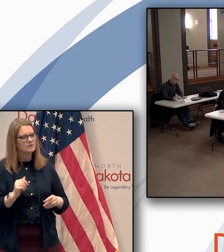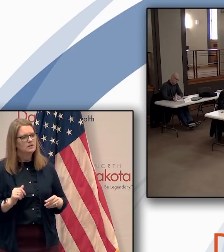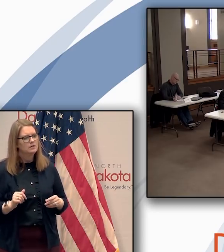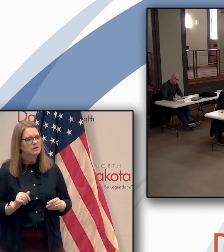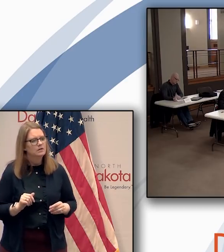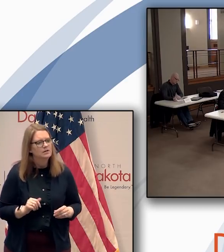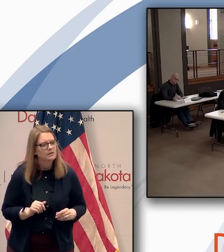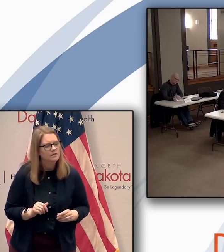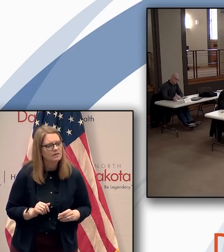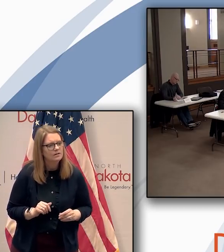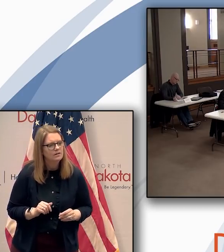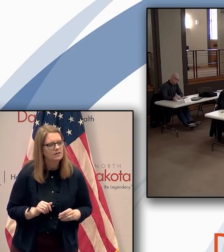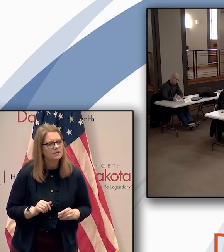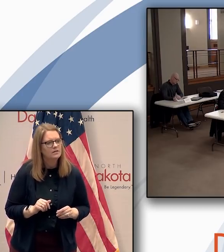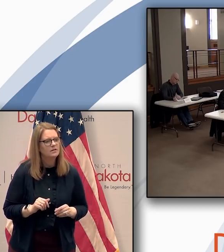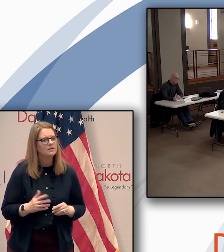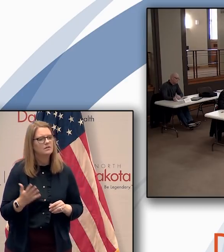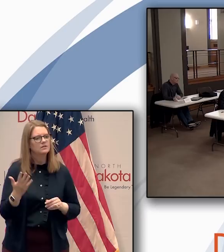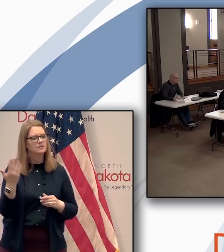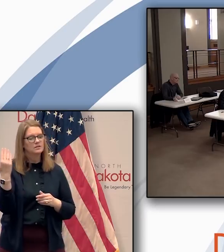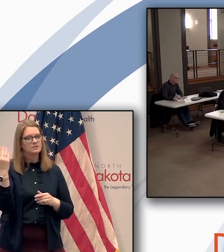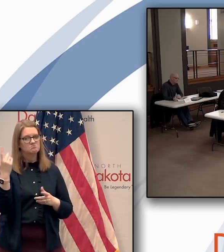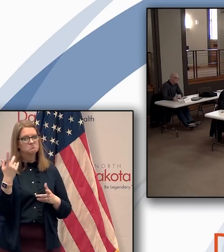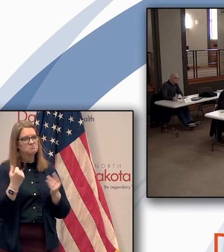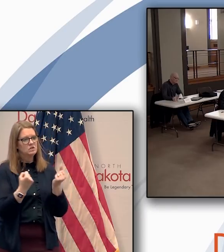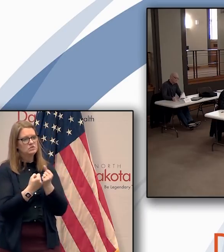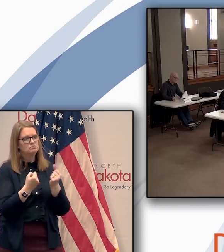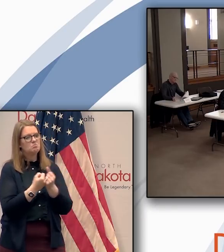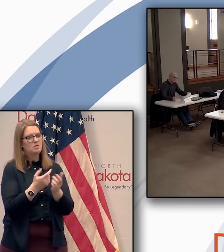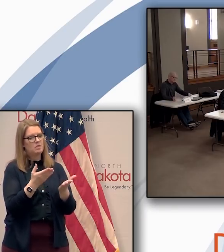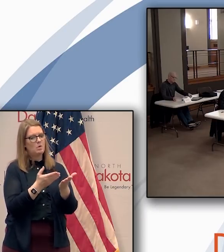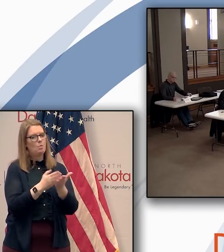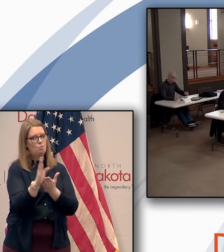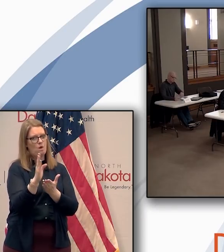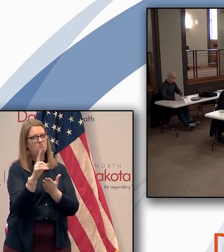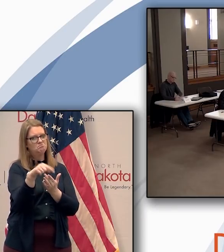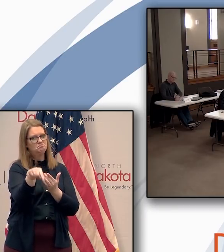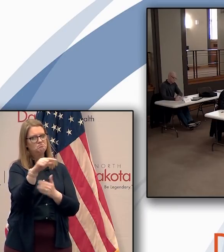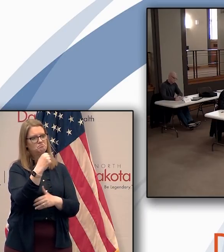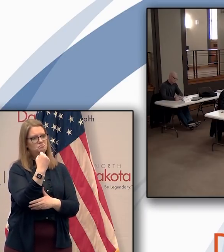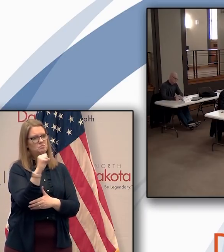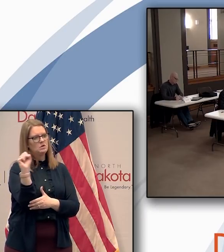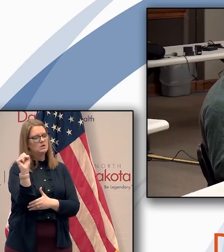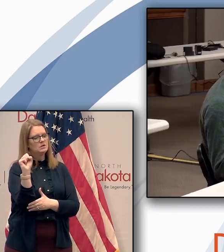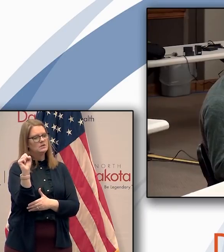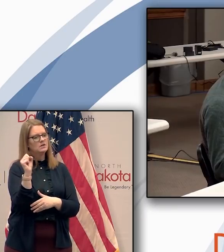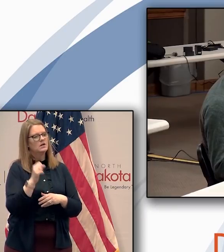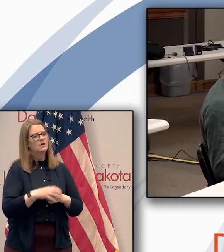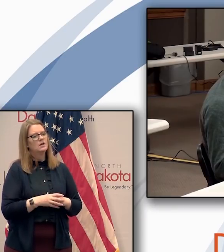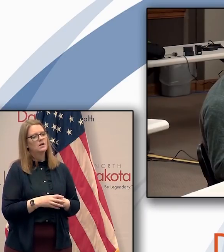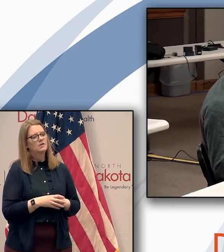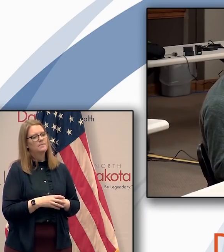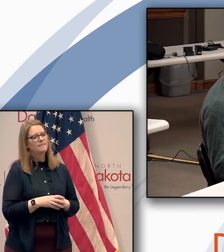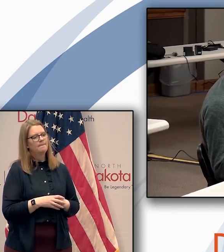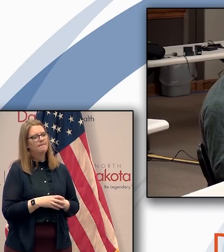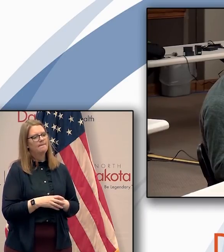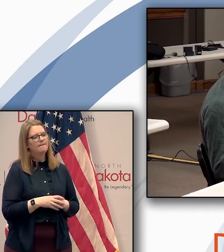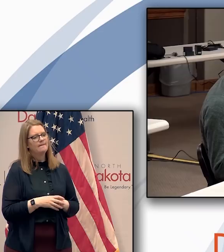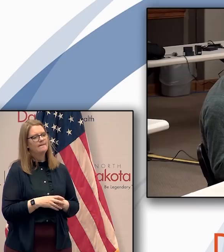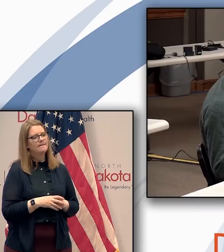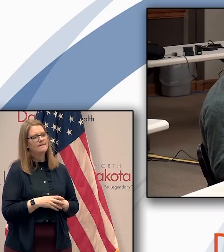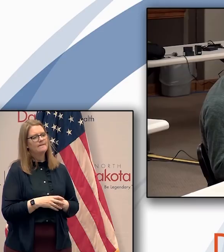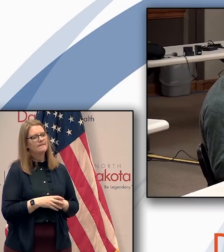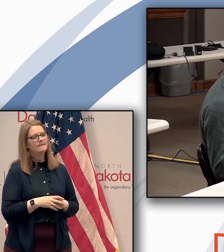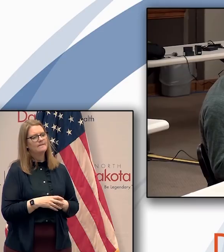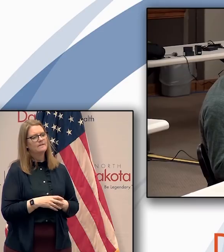to reopen. You've said in the past that you support their right to express themselves via their First Amendment rights, but that they